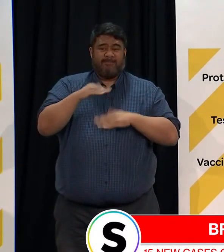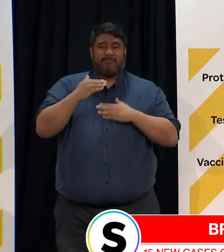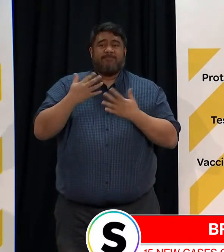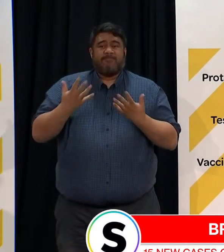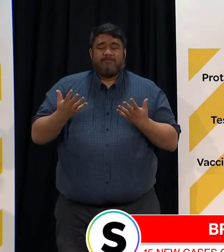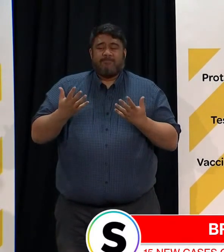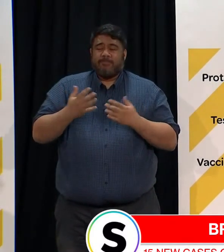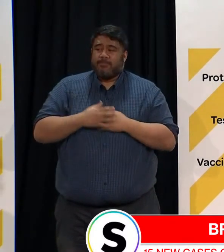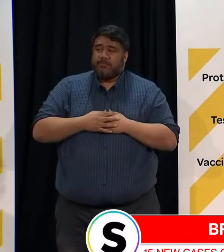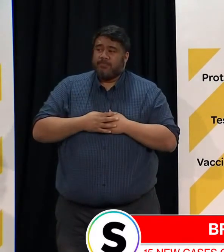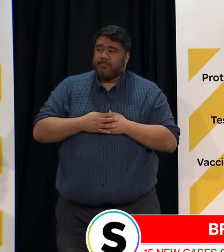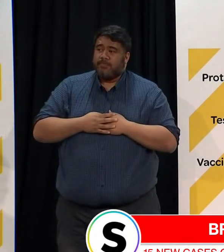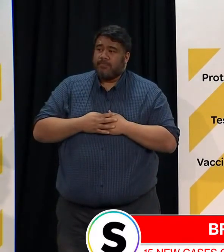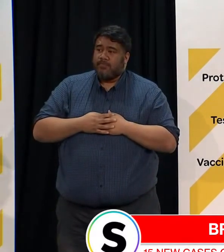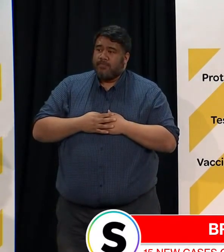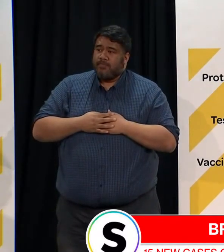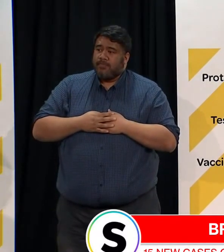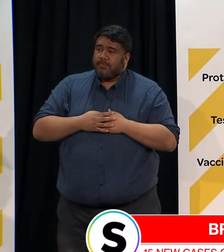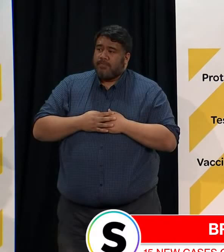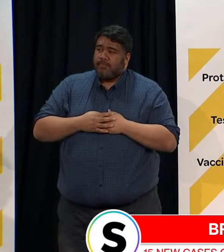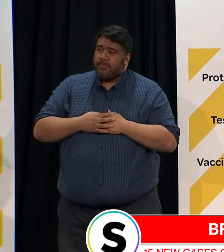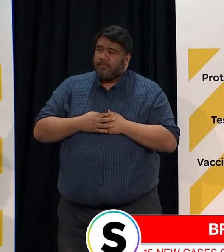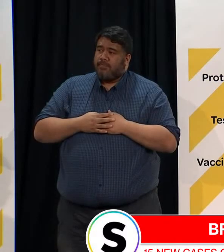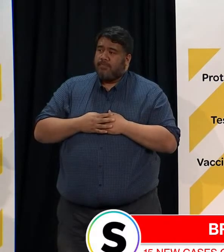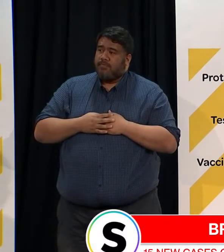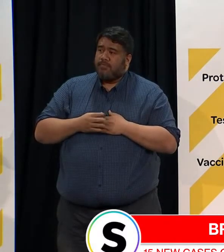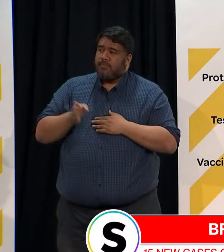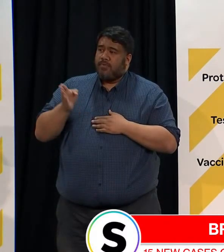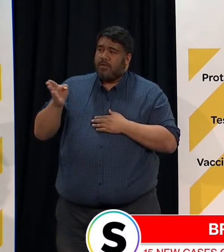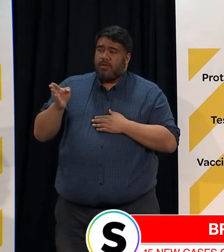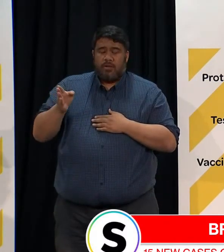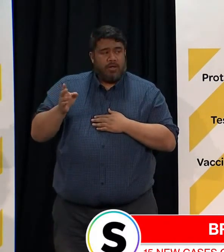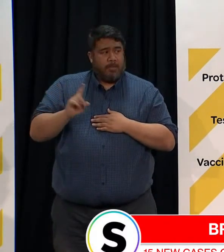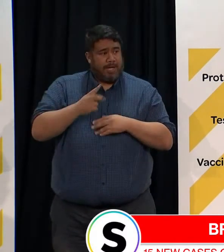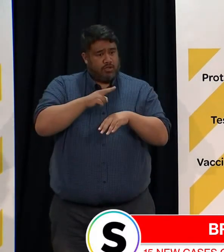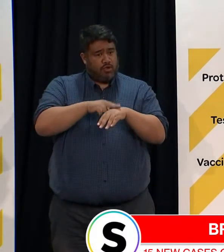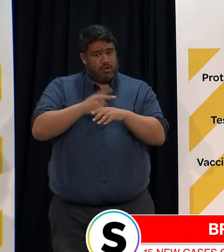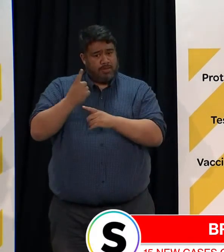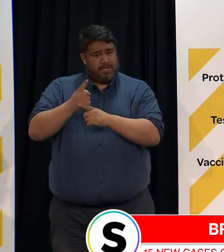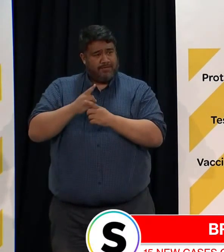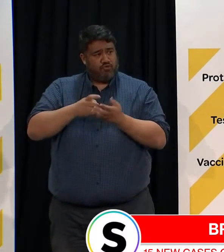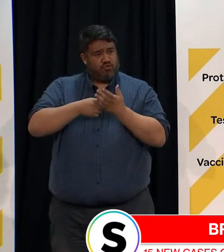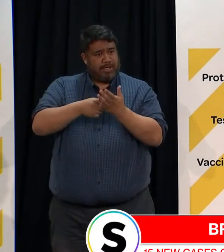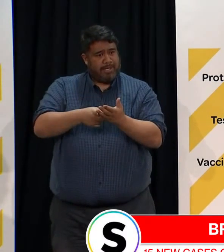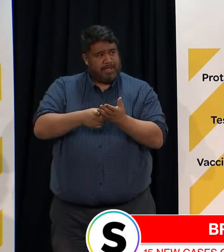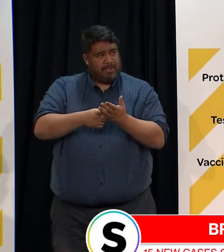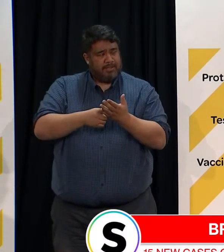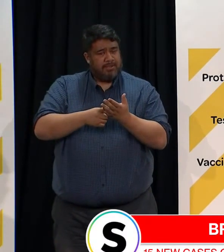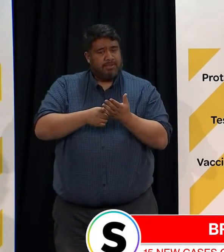say. No, I guess when it's a doctor's recommendation that actually the